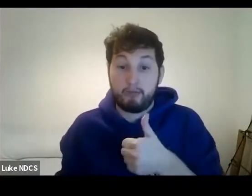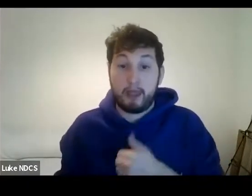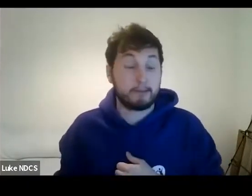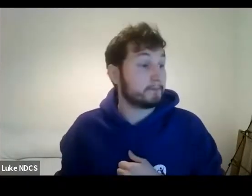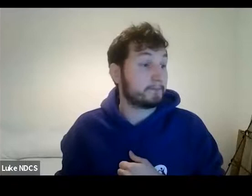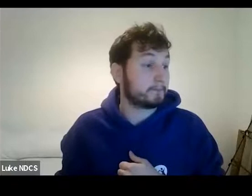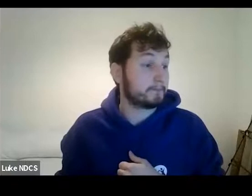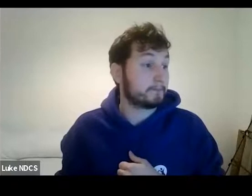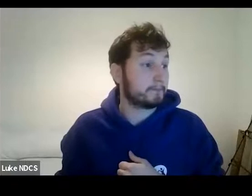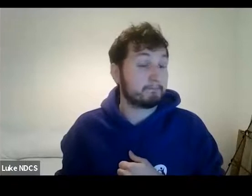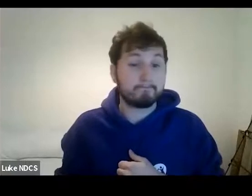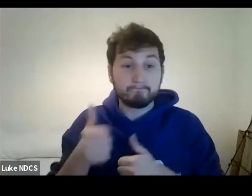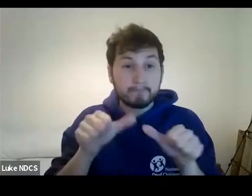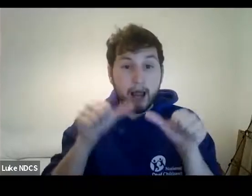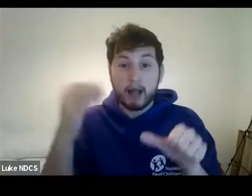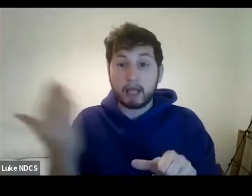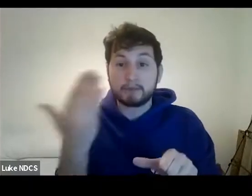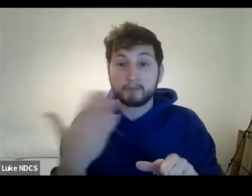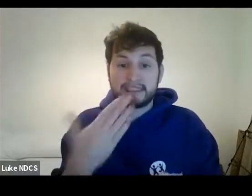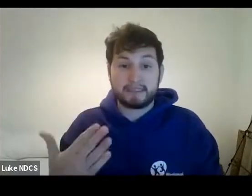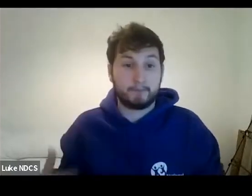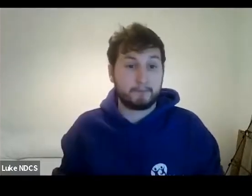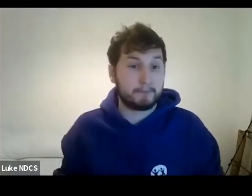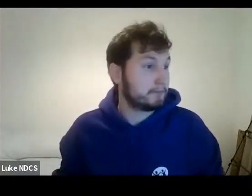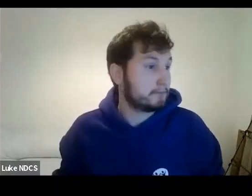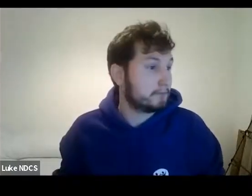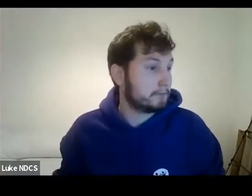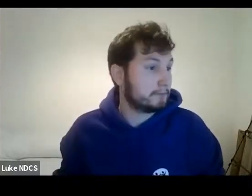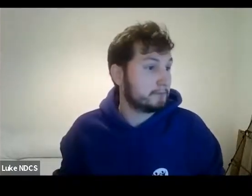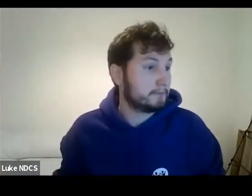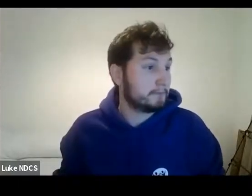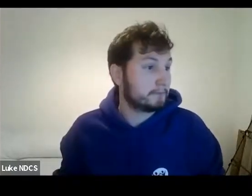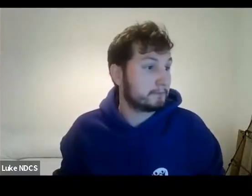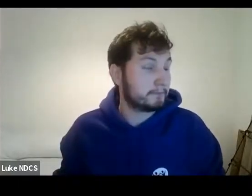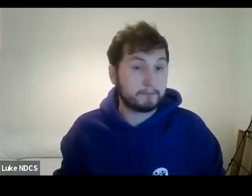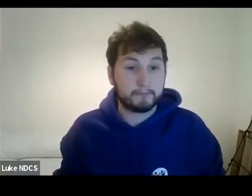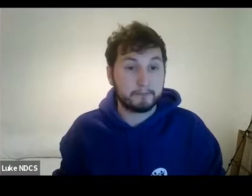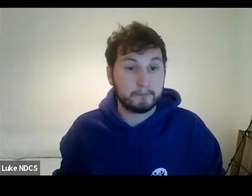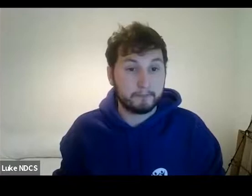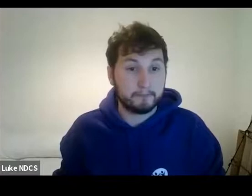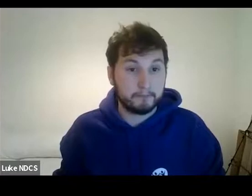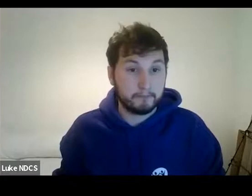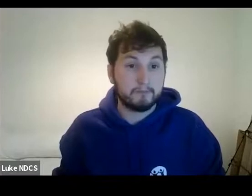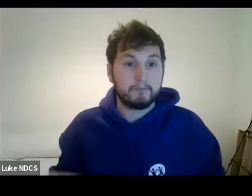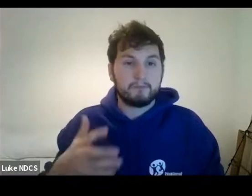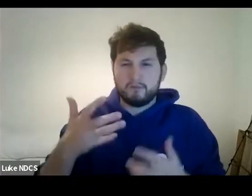So there's different ways that you can arrange that. Okay, next slide, please.